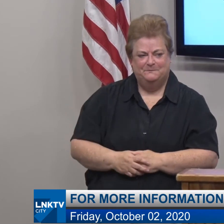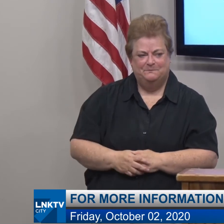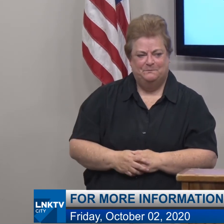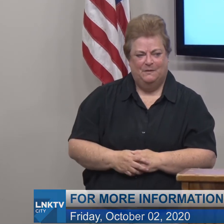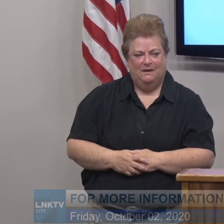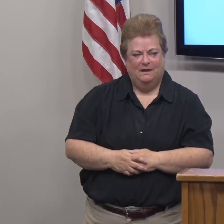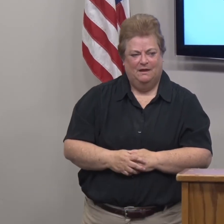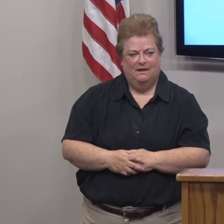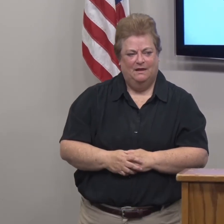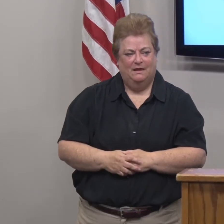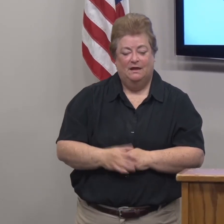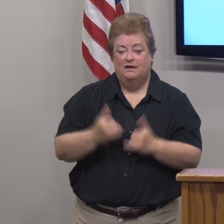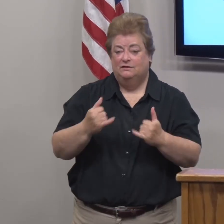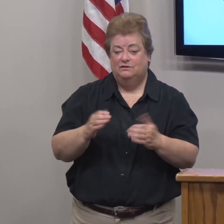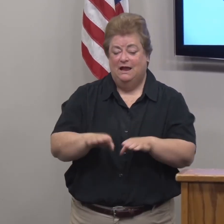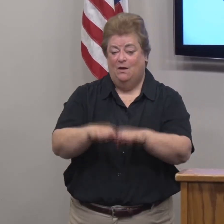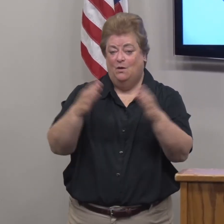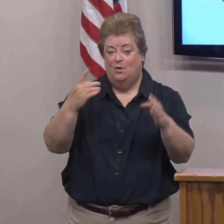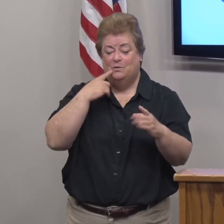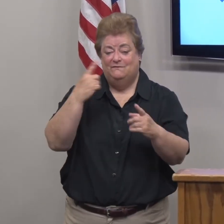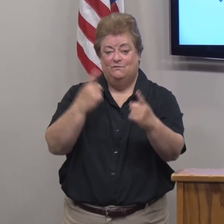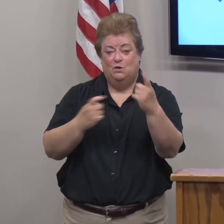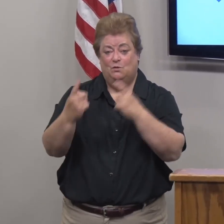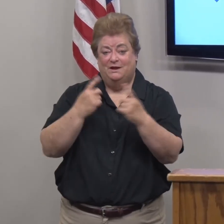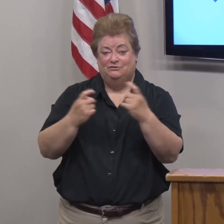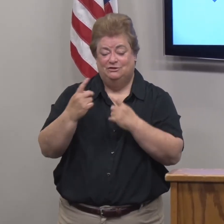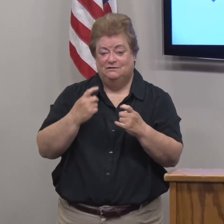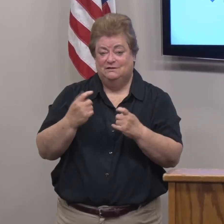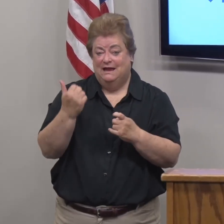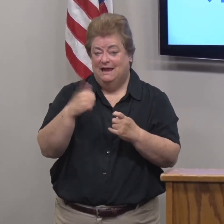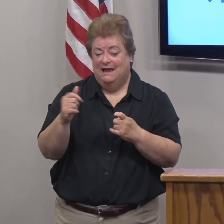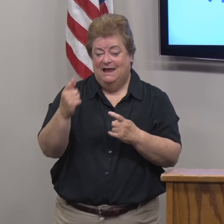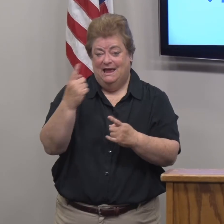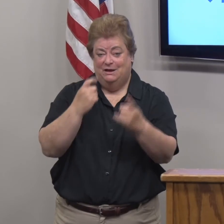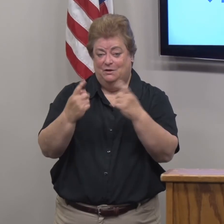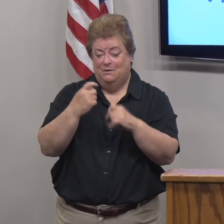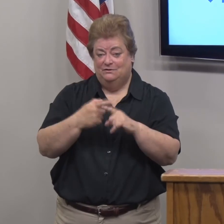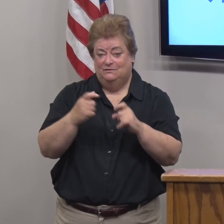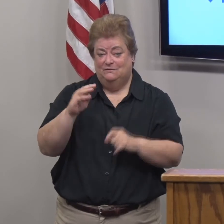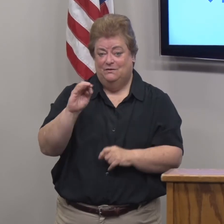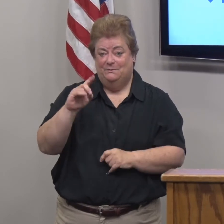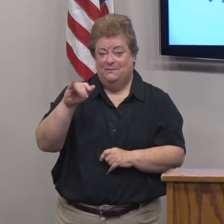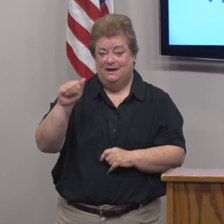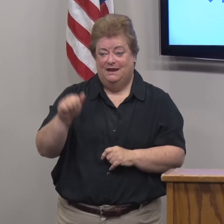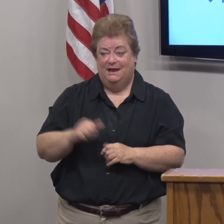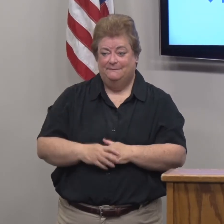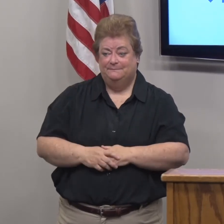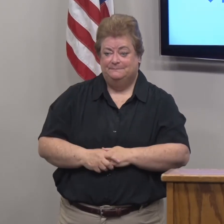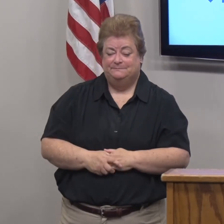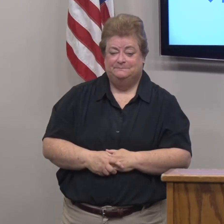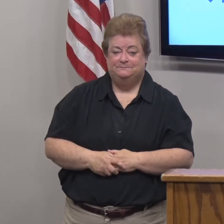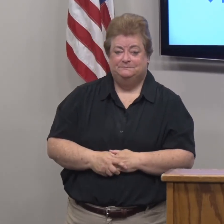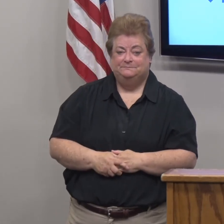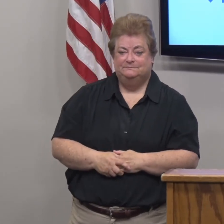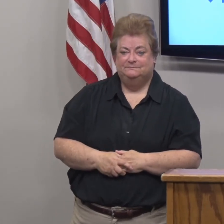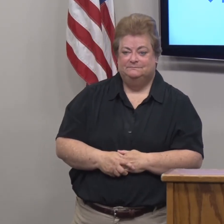So why don't we open up for questions now? Are there any questions from the media?